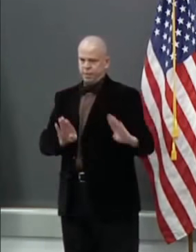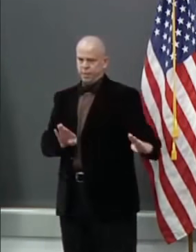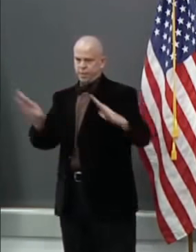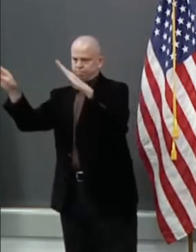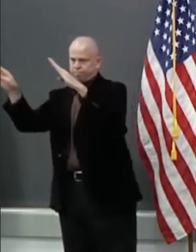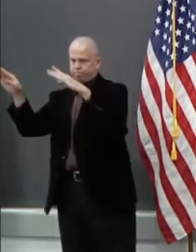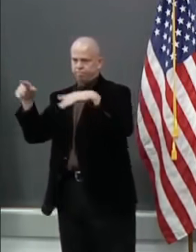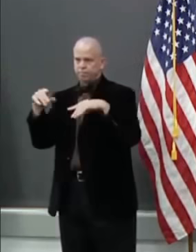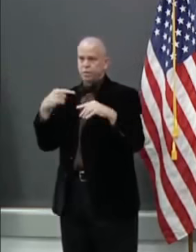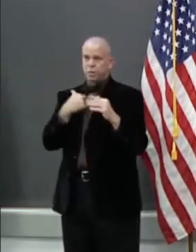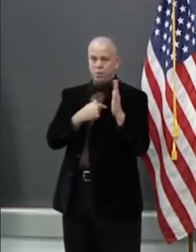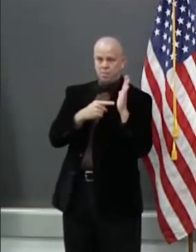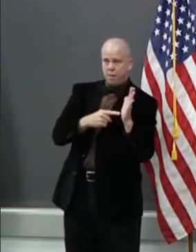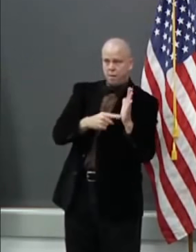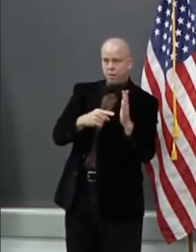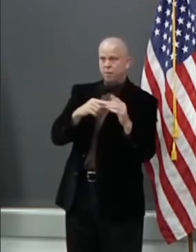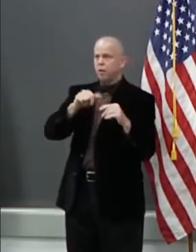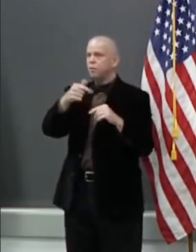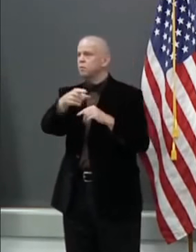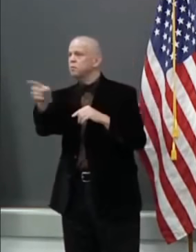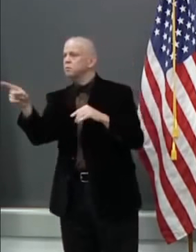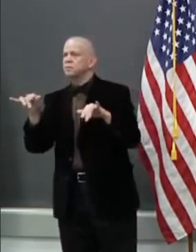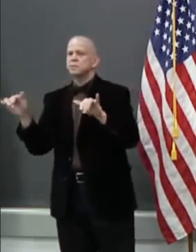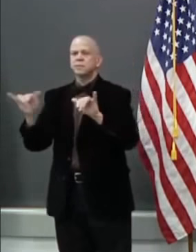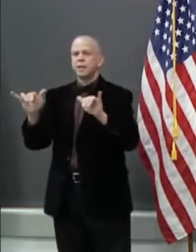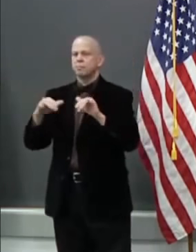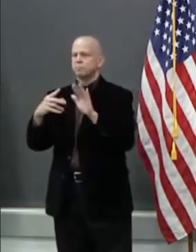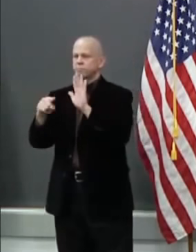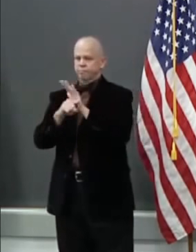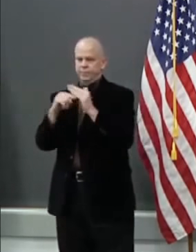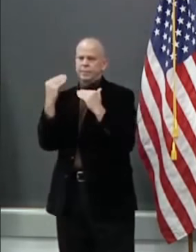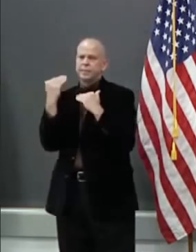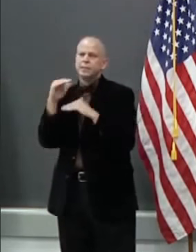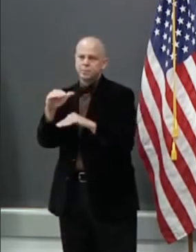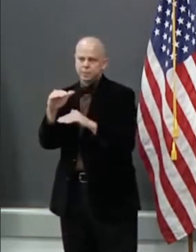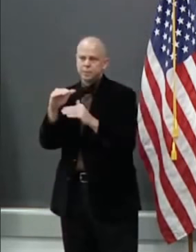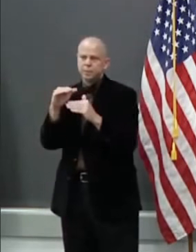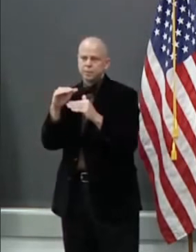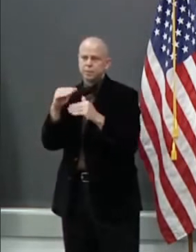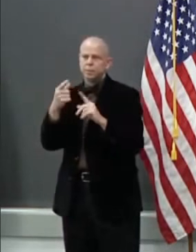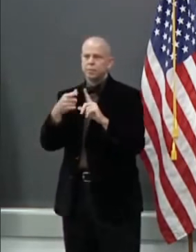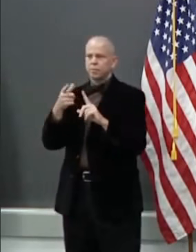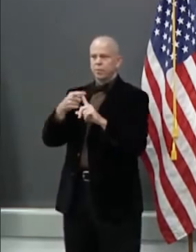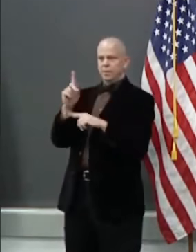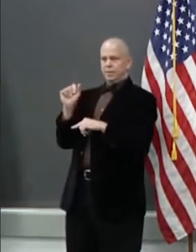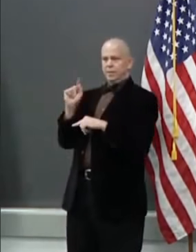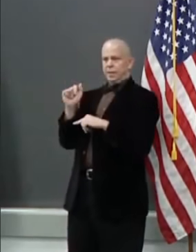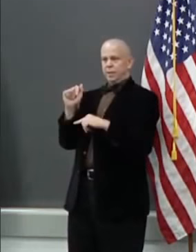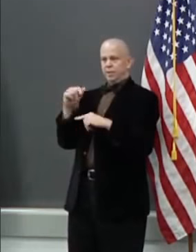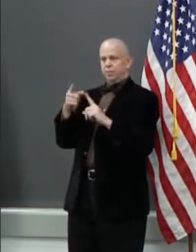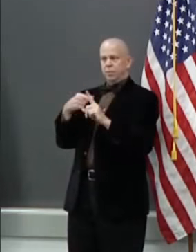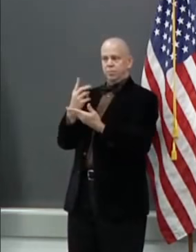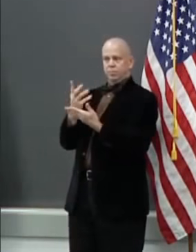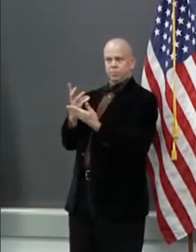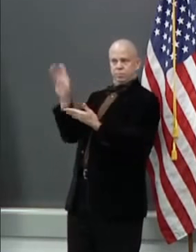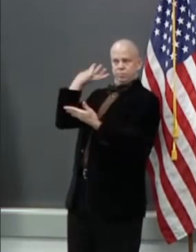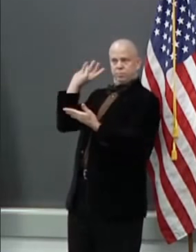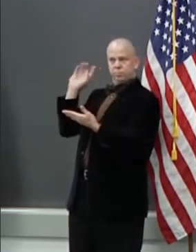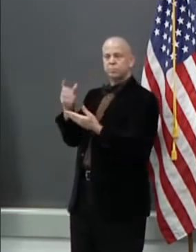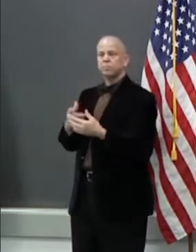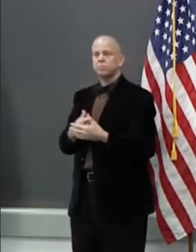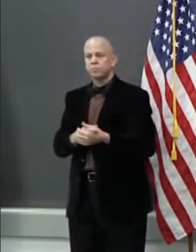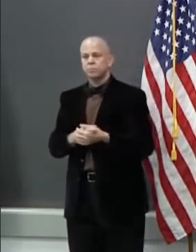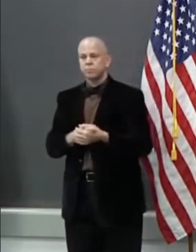does, in that they often are based on data from several weeks ago, so we can account for any lag in reporting of